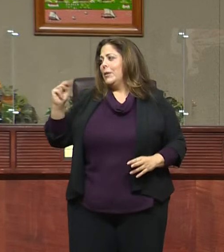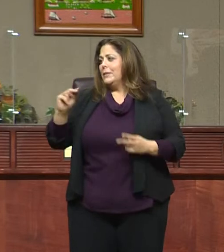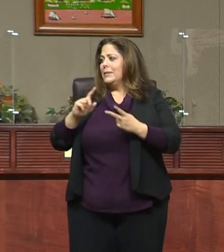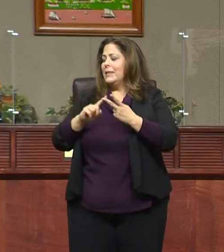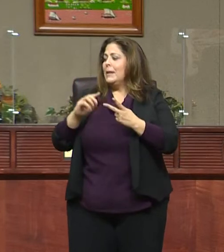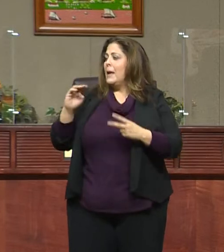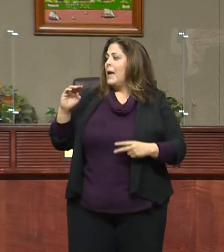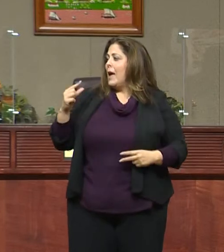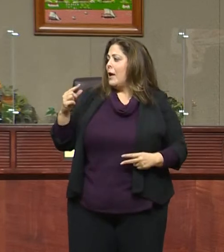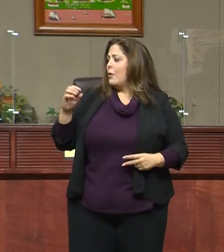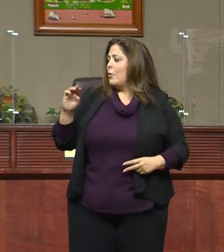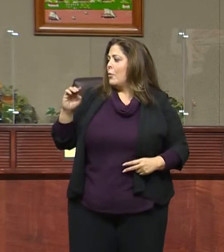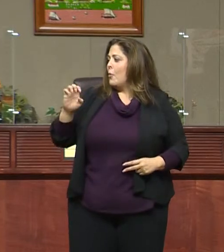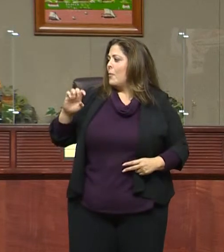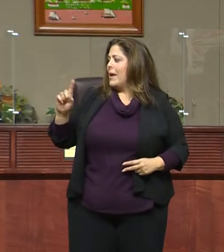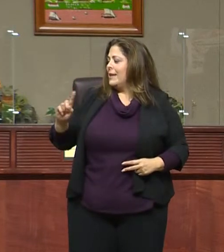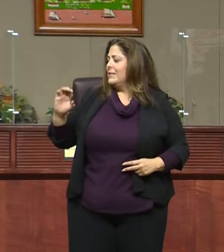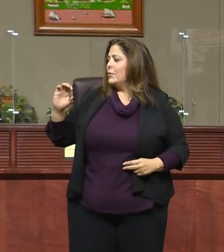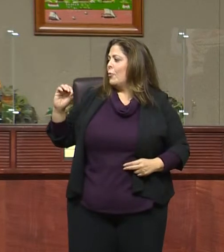Maribel Gomez-Cordero.